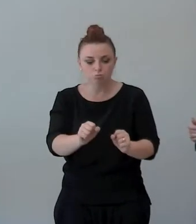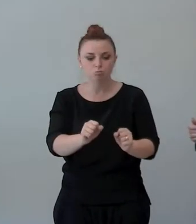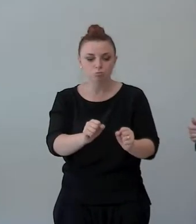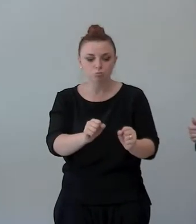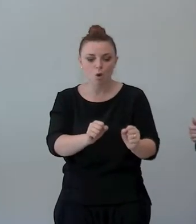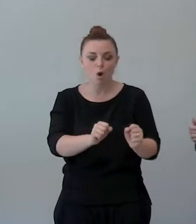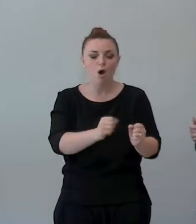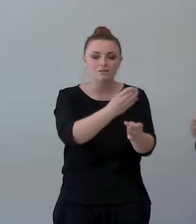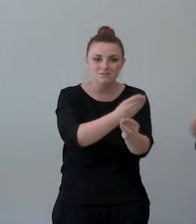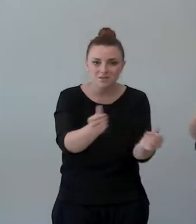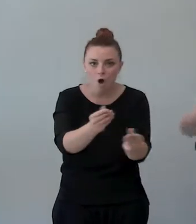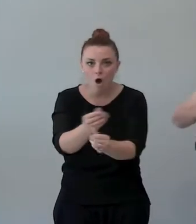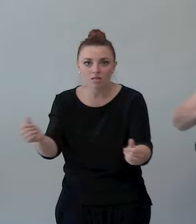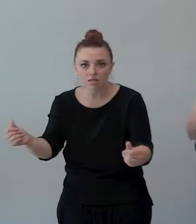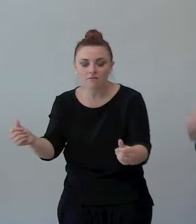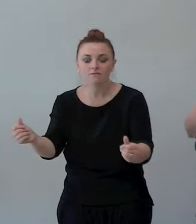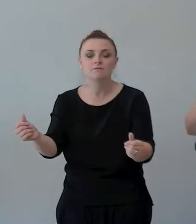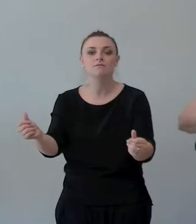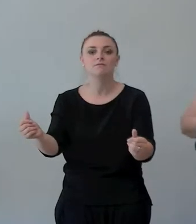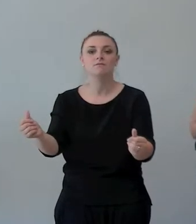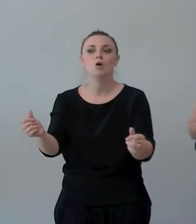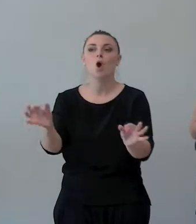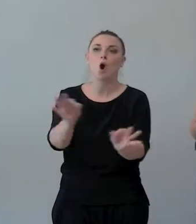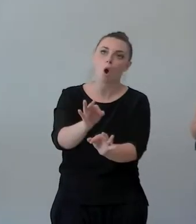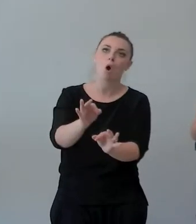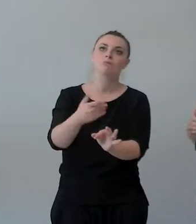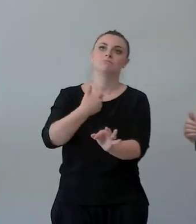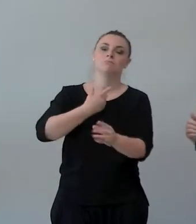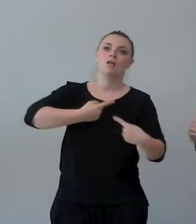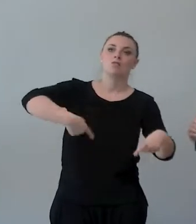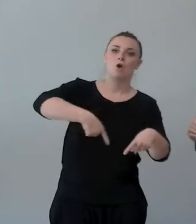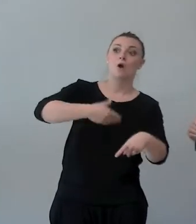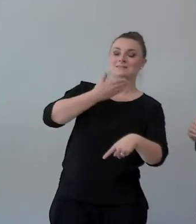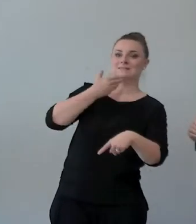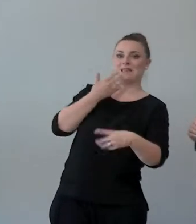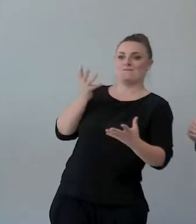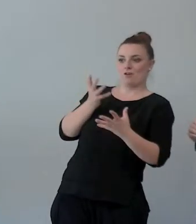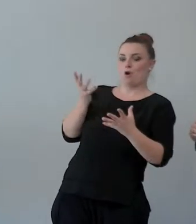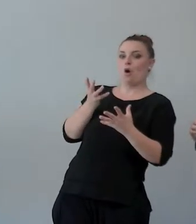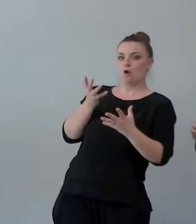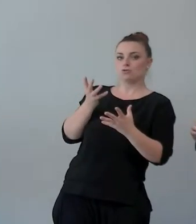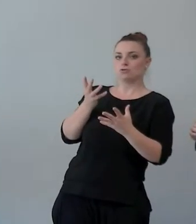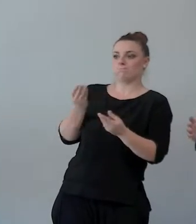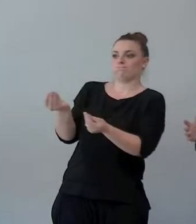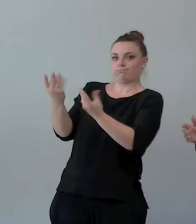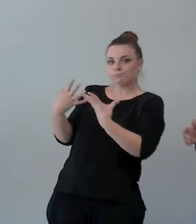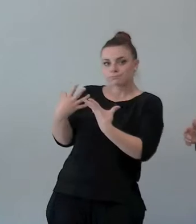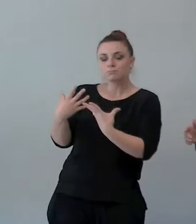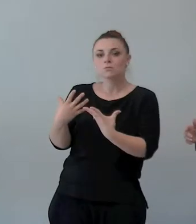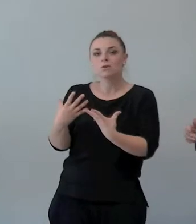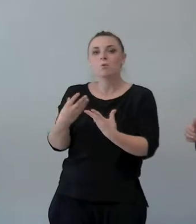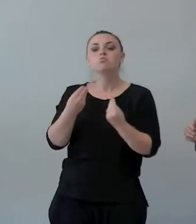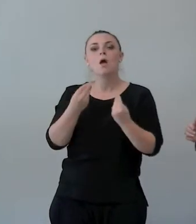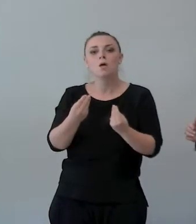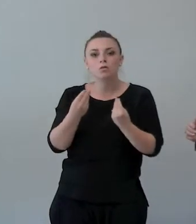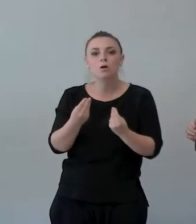anything. E tutto quello che ci serve, and everything that we need, anche mentre